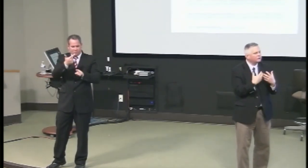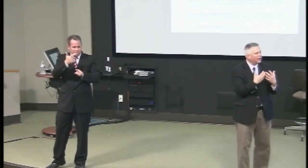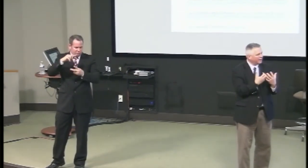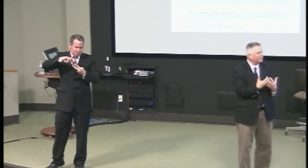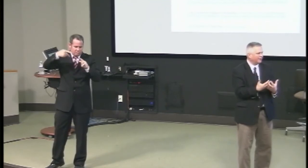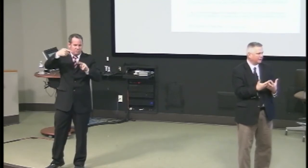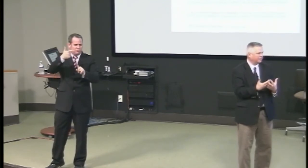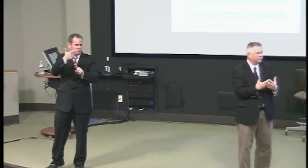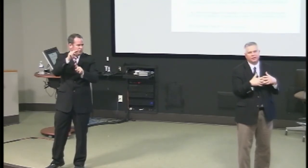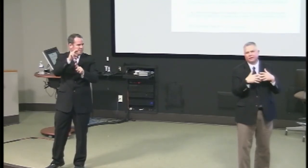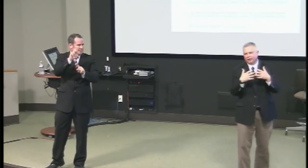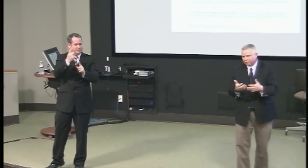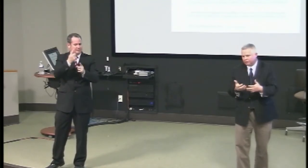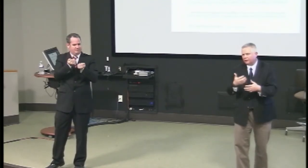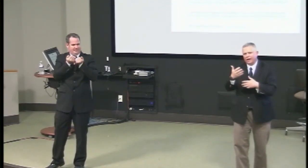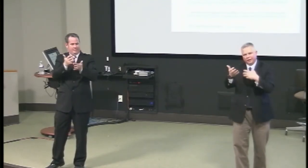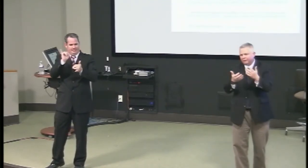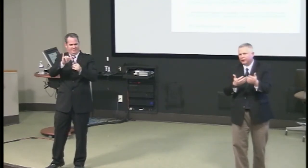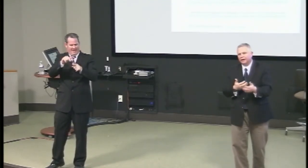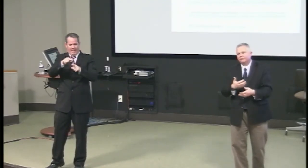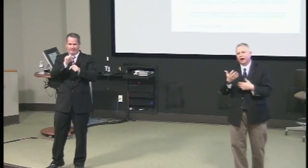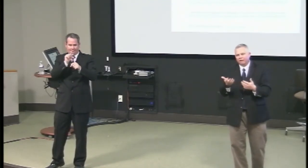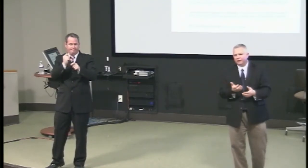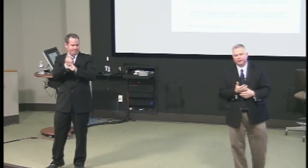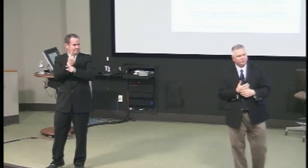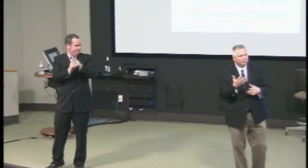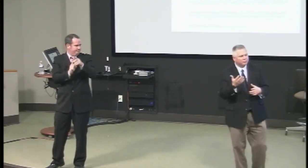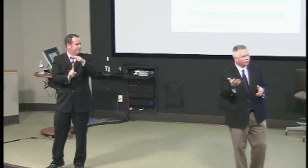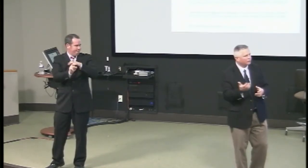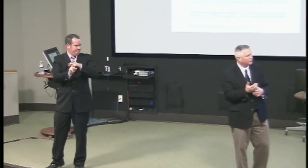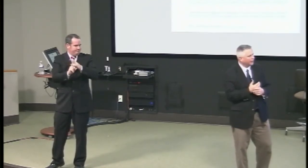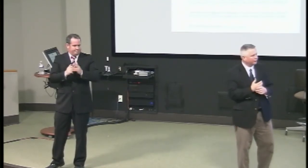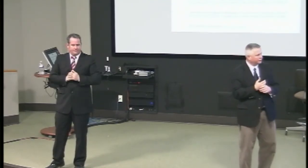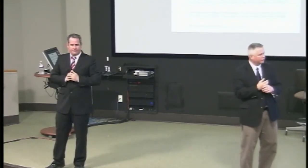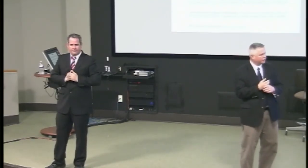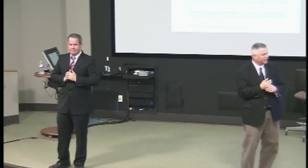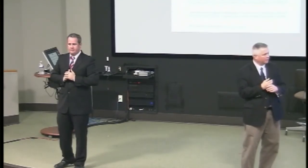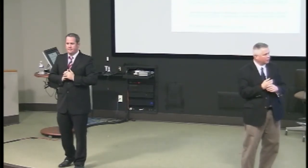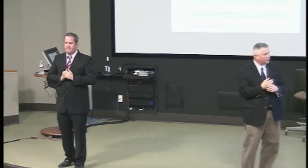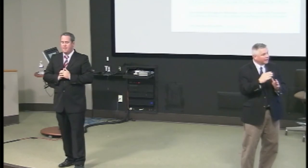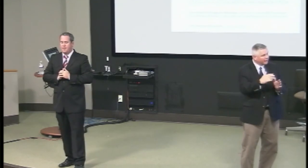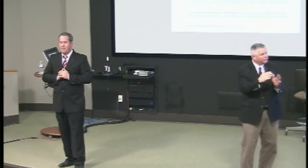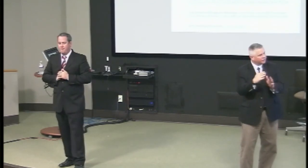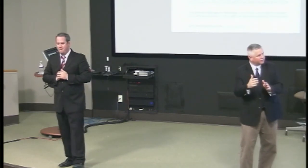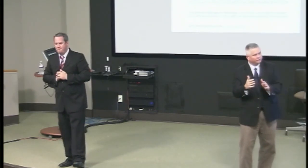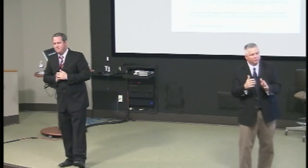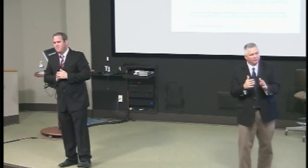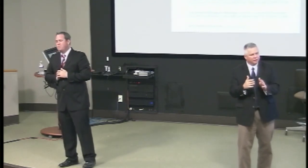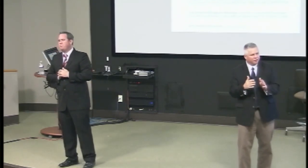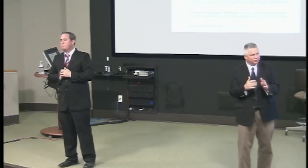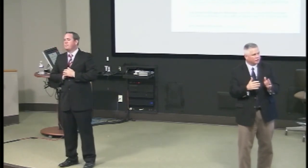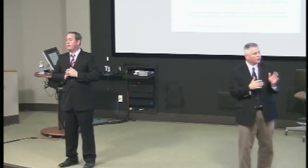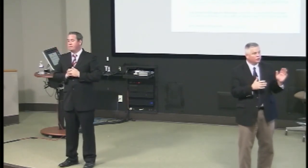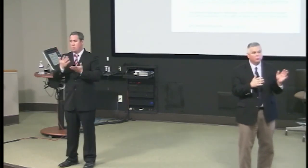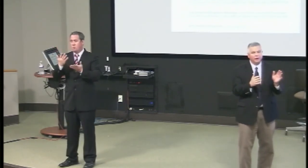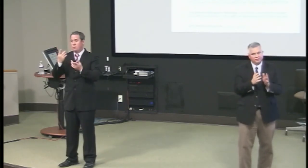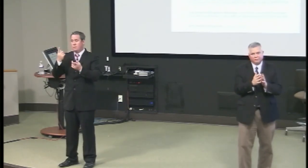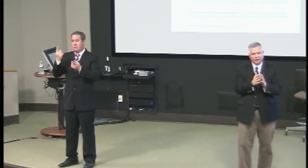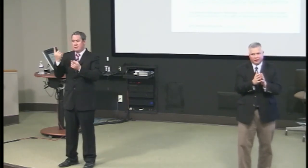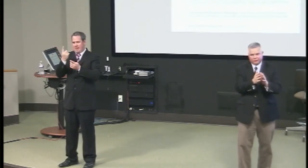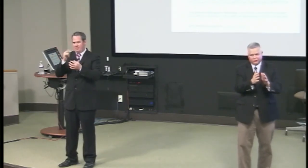the underlying mechanisms, in the underlying involvement of subcortical areas, for example, in these different